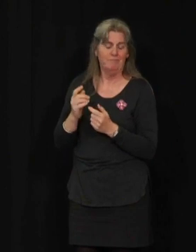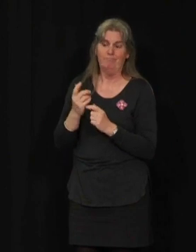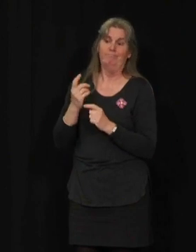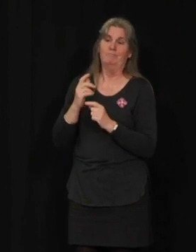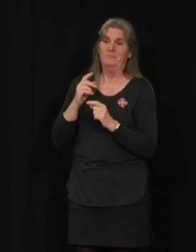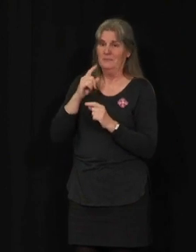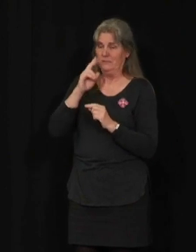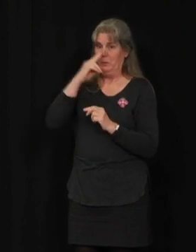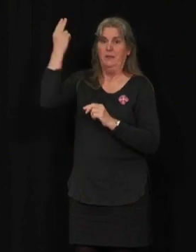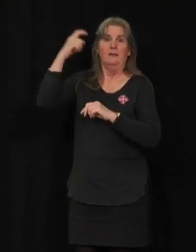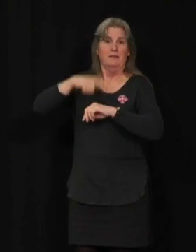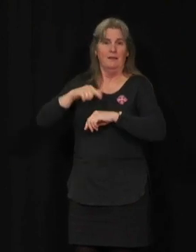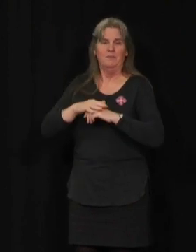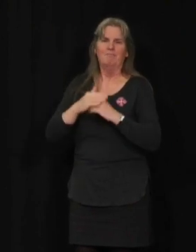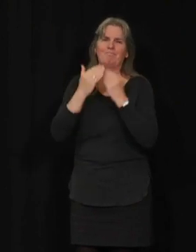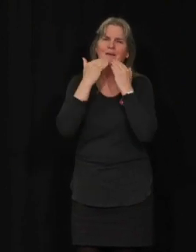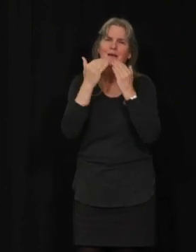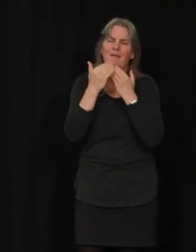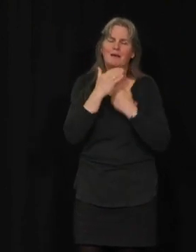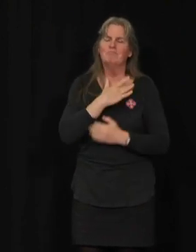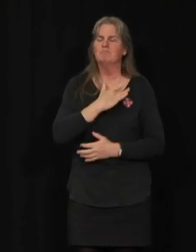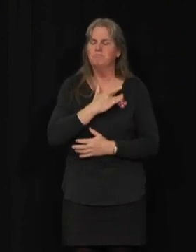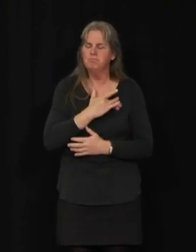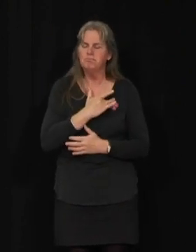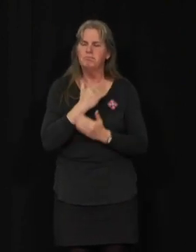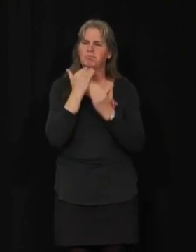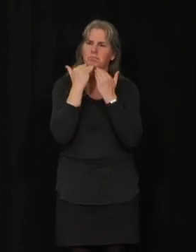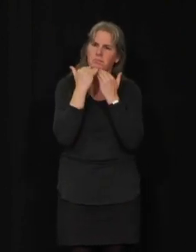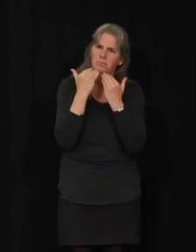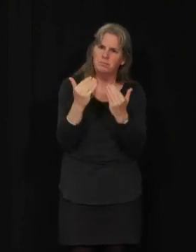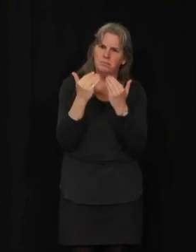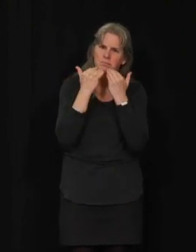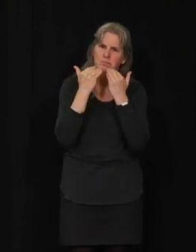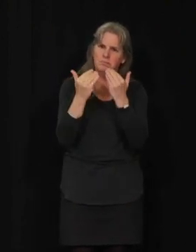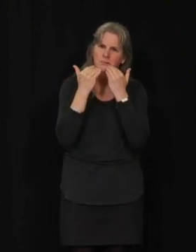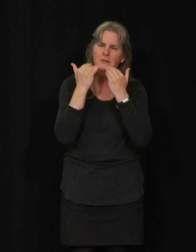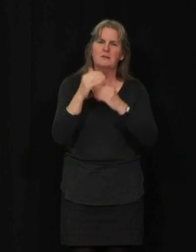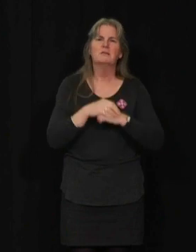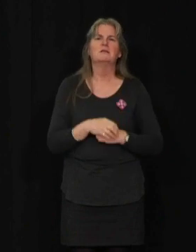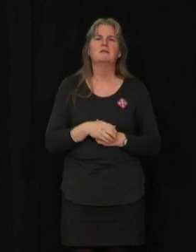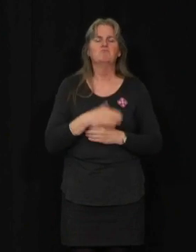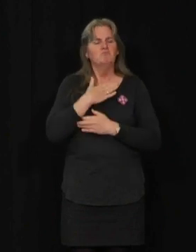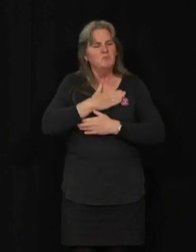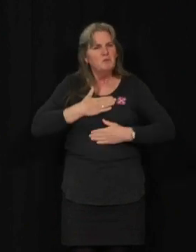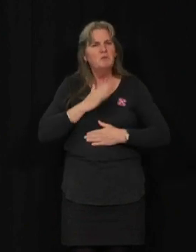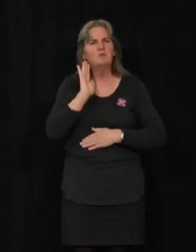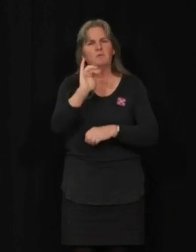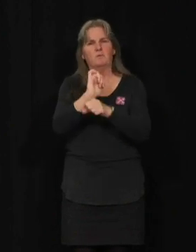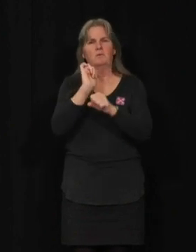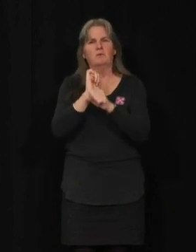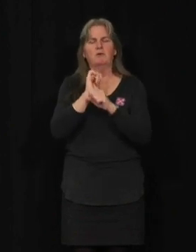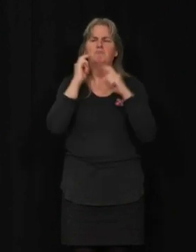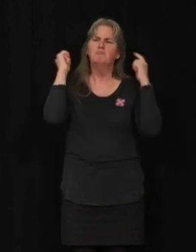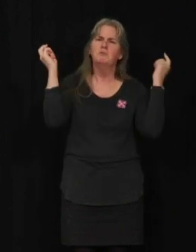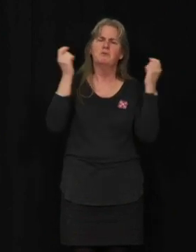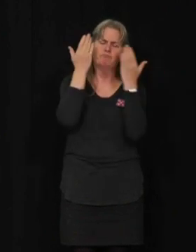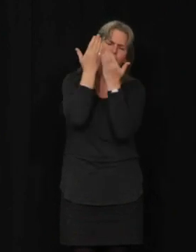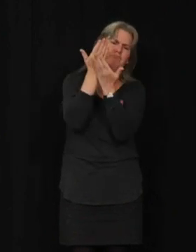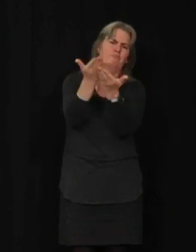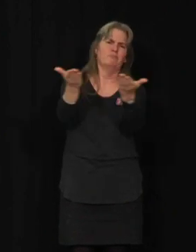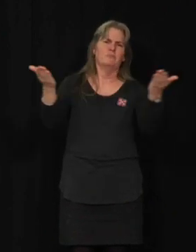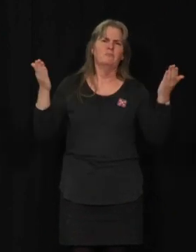unprecedented times. Thank you from the bottom of my heart on behalf of all Yukoners. We appreciate you and we celebrate all that you